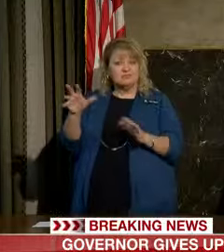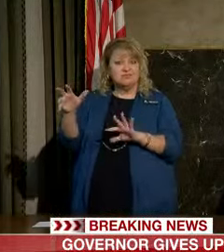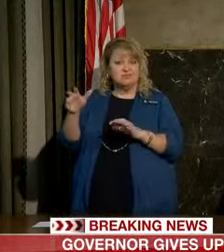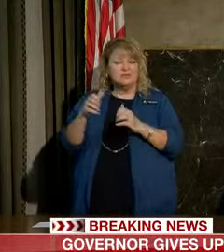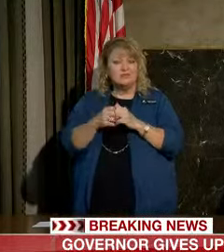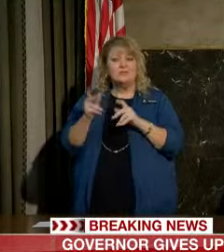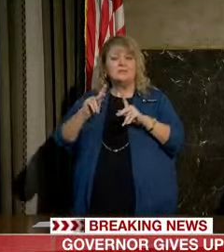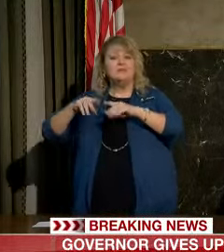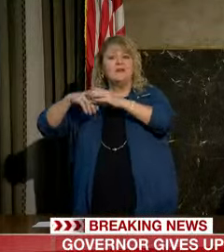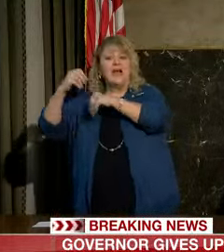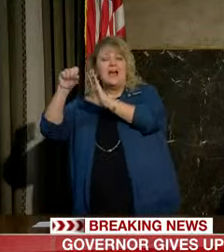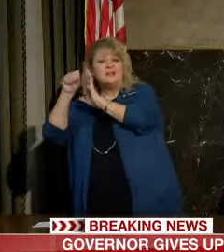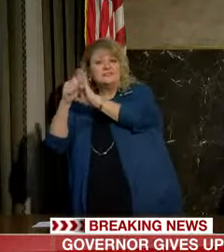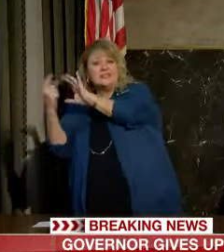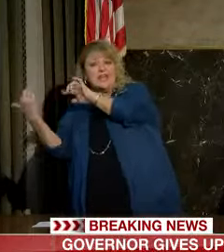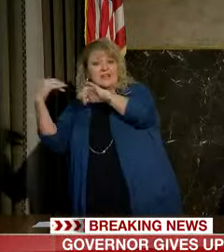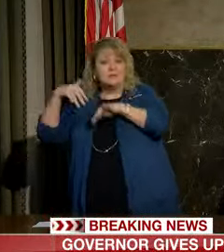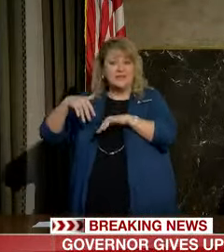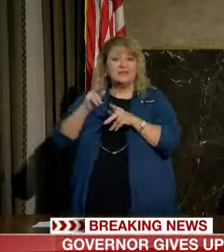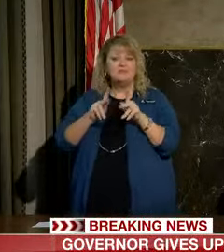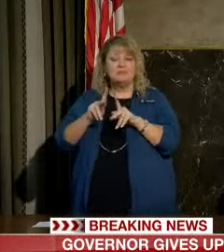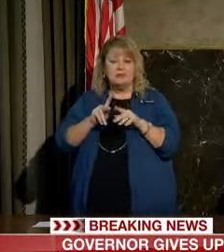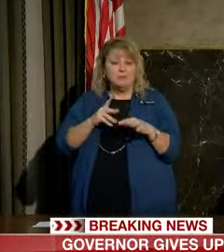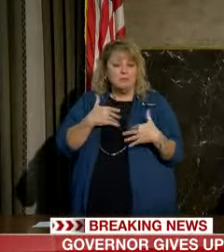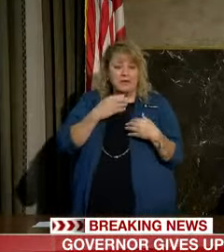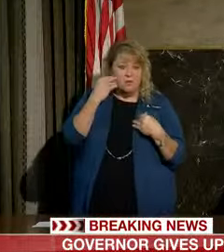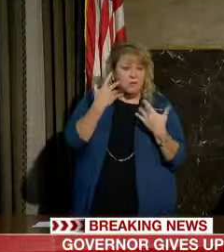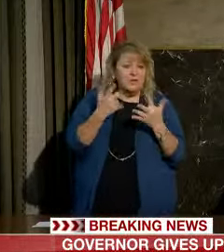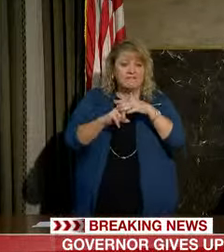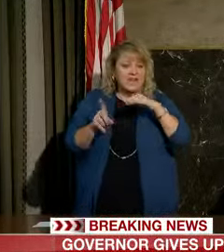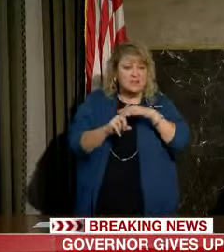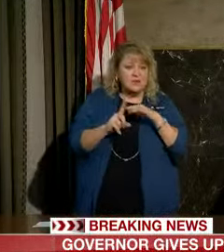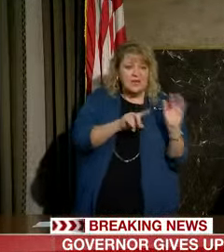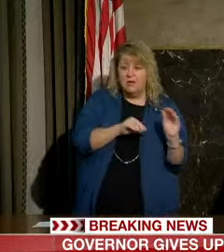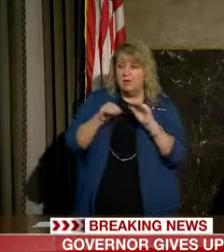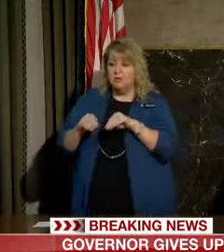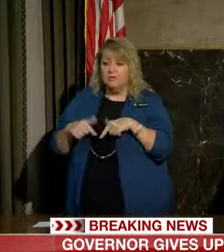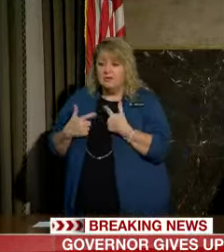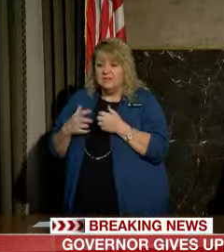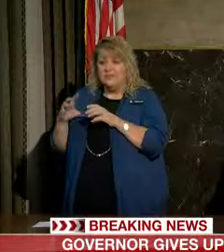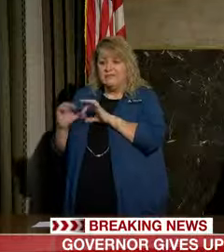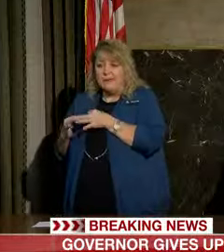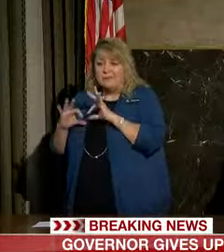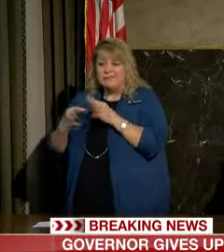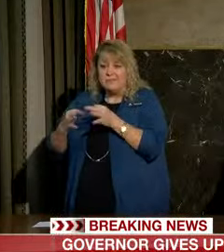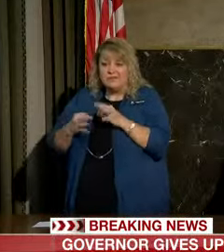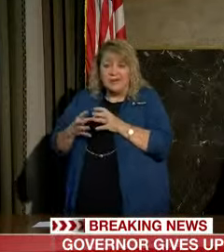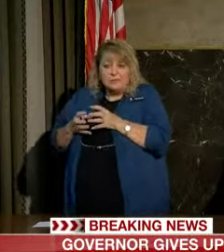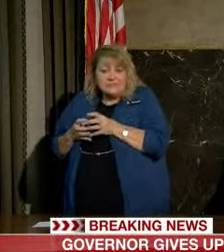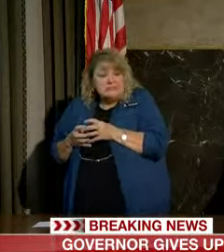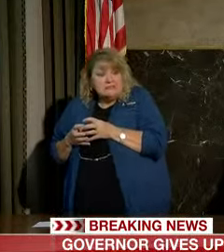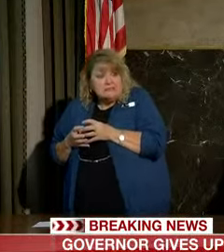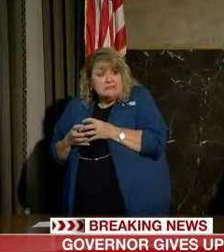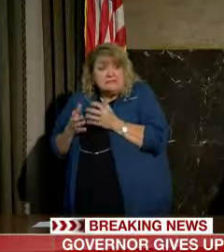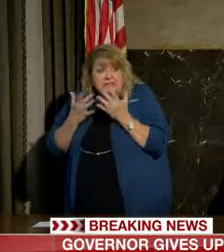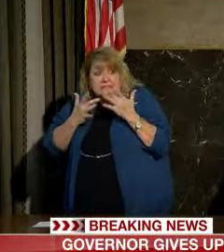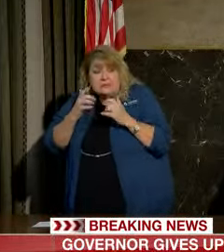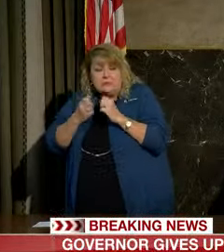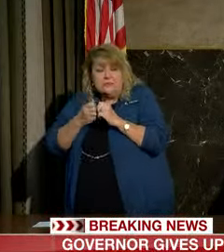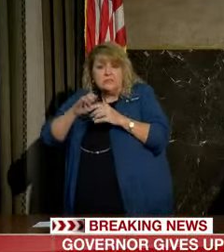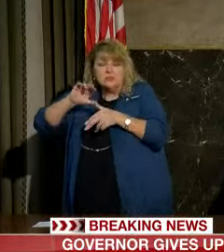in from out of state, people moving in with one another, but also we lost some days of testing, particularly in southeast